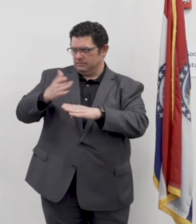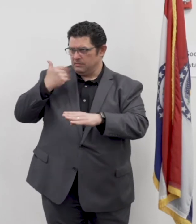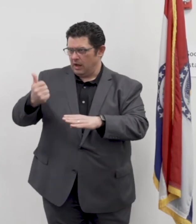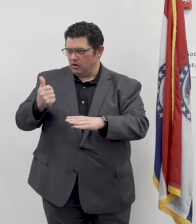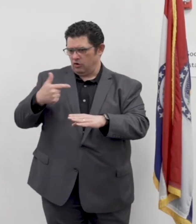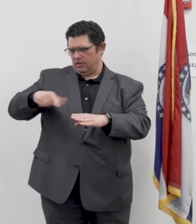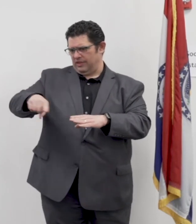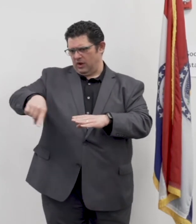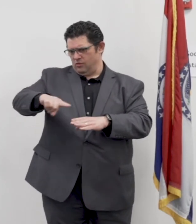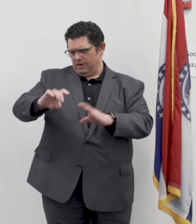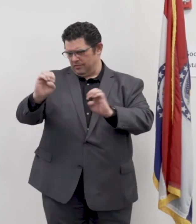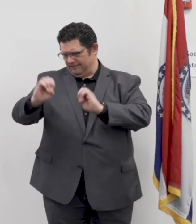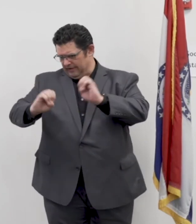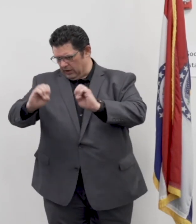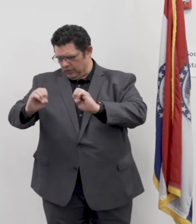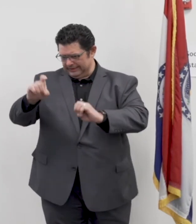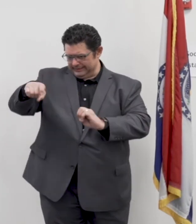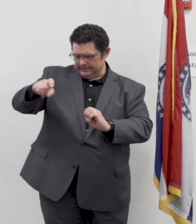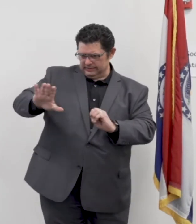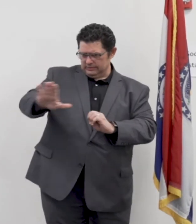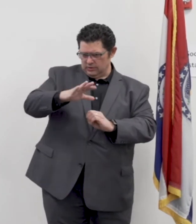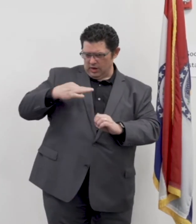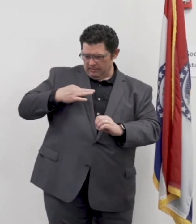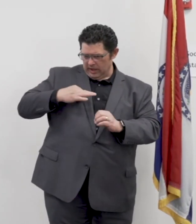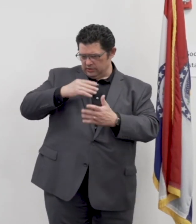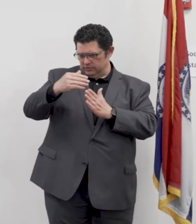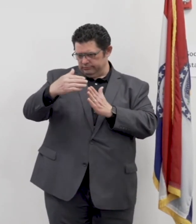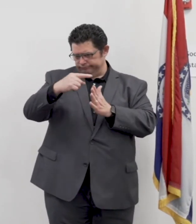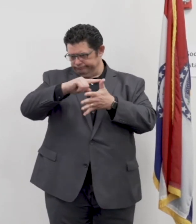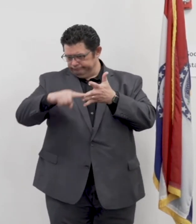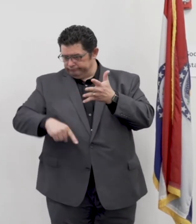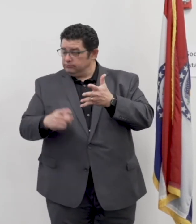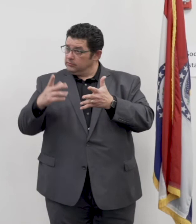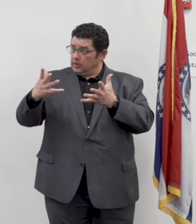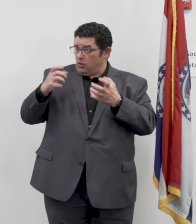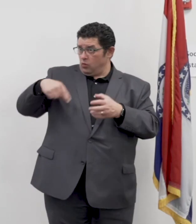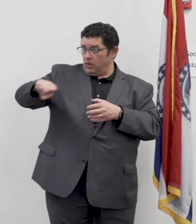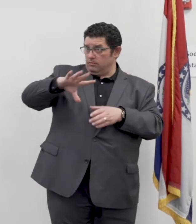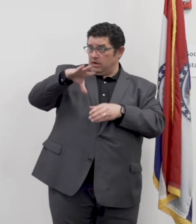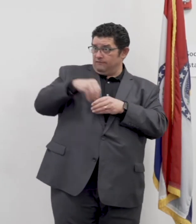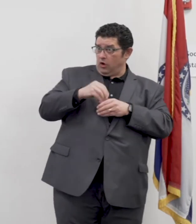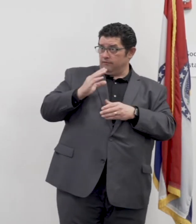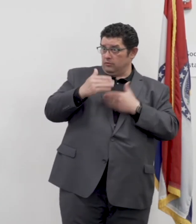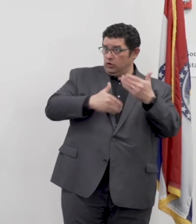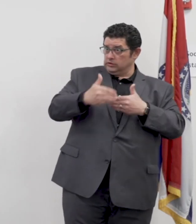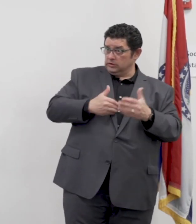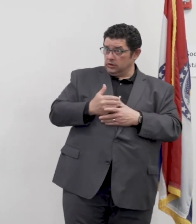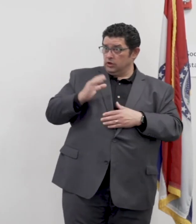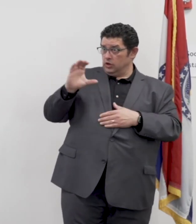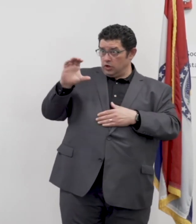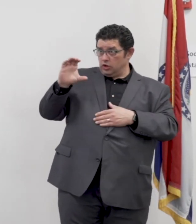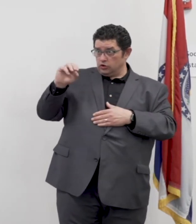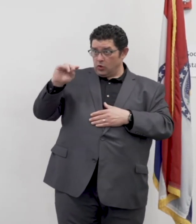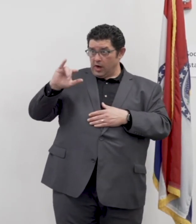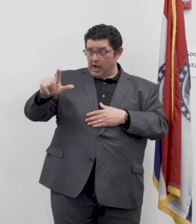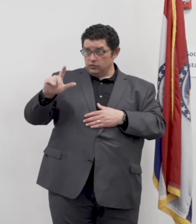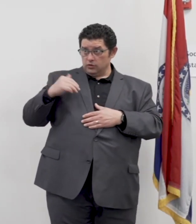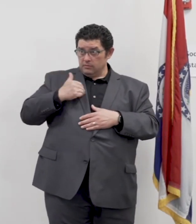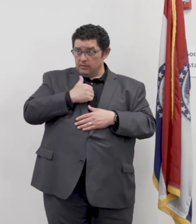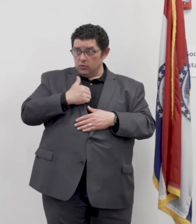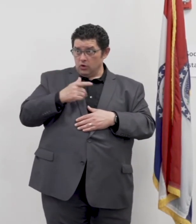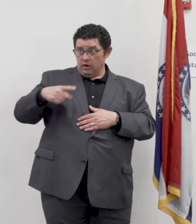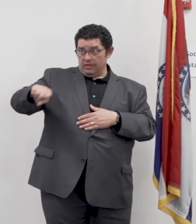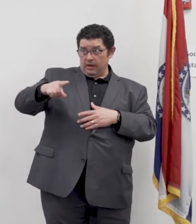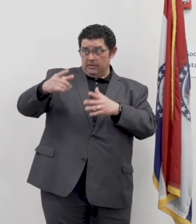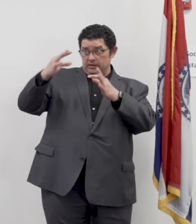evaluate the needs and the applications. And I would like for them to be involved in this process. So do the council members make the decisions for who gets